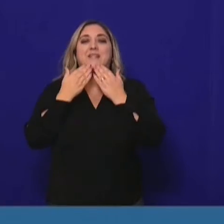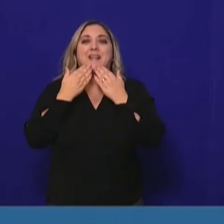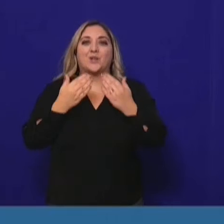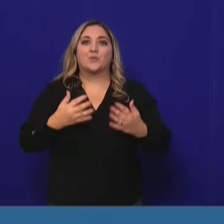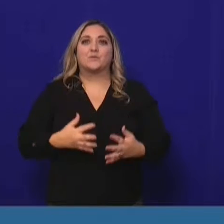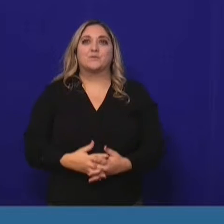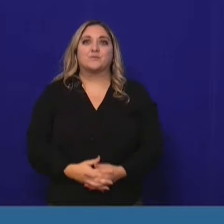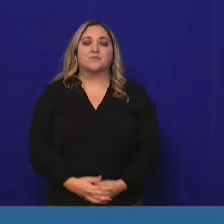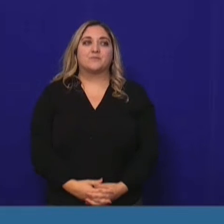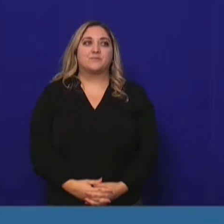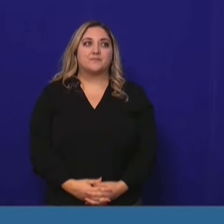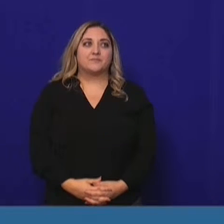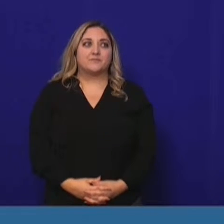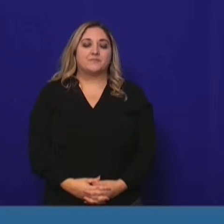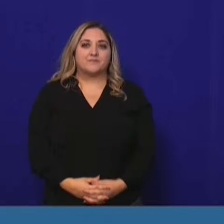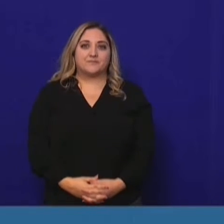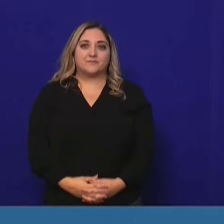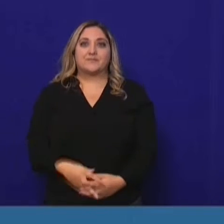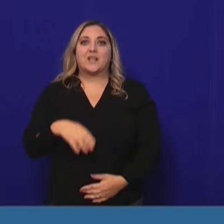measures. Thank you.